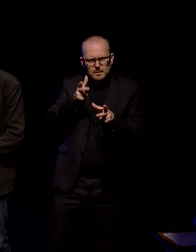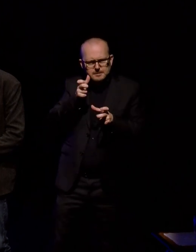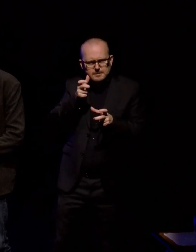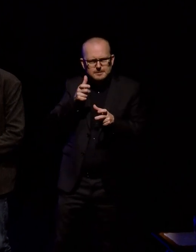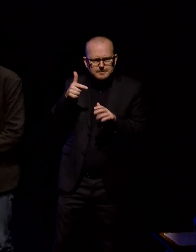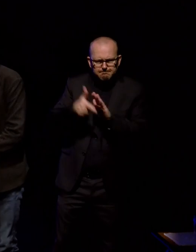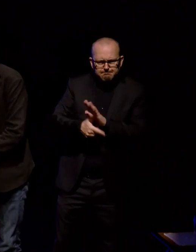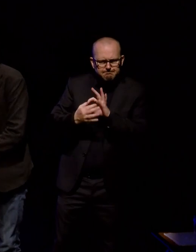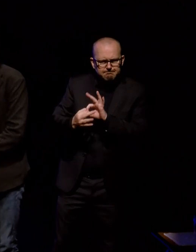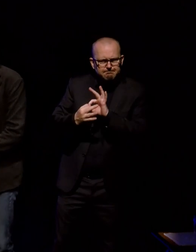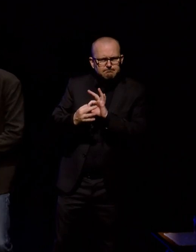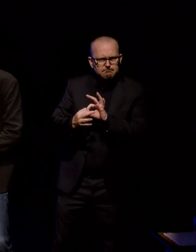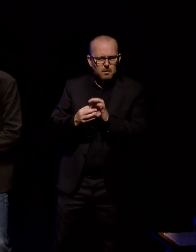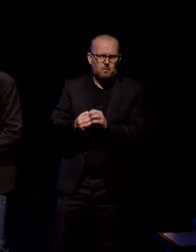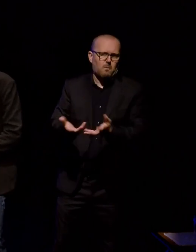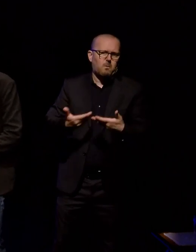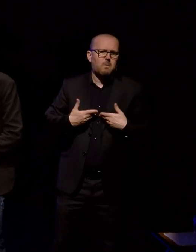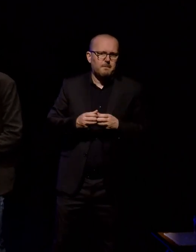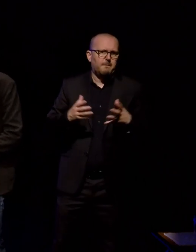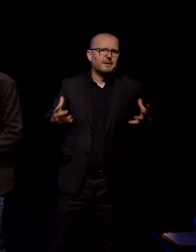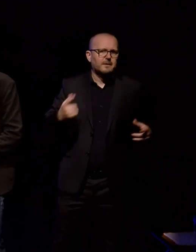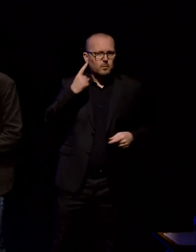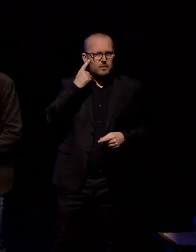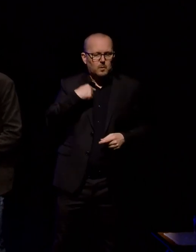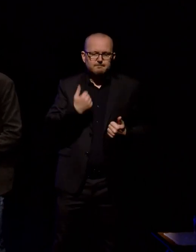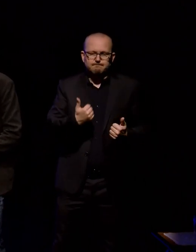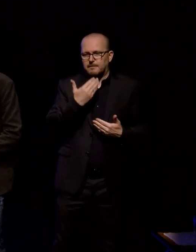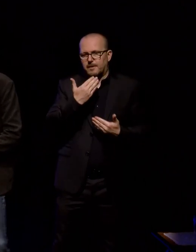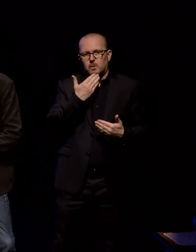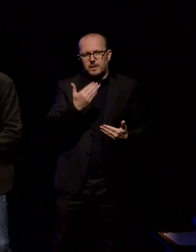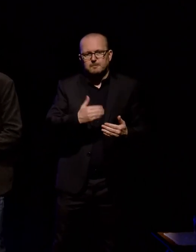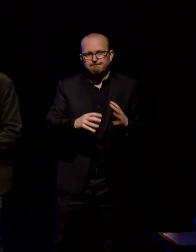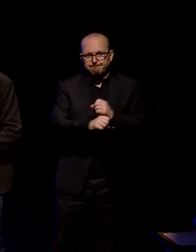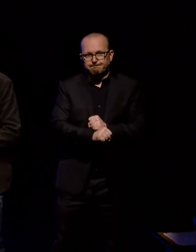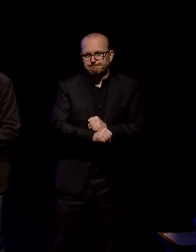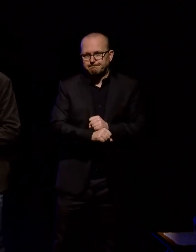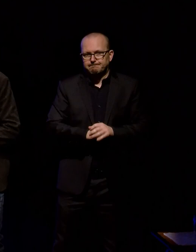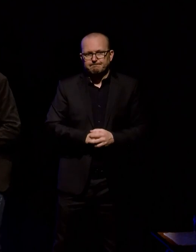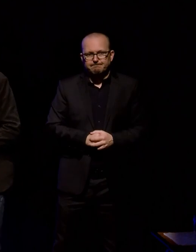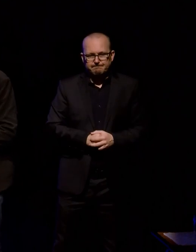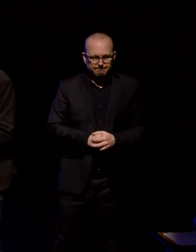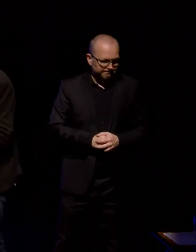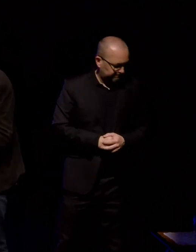so much greater than we could have anticipated. Thank you so much. Thank you, Mandang.